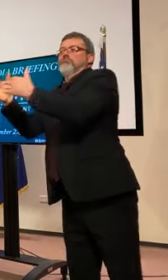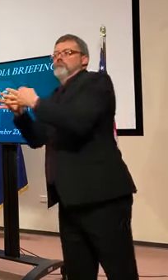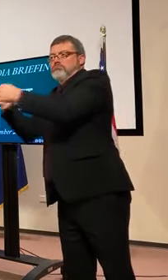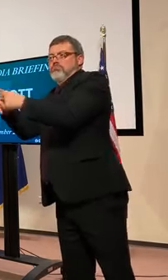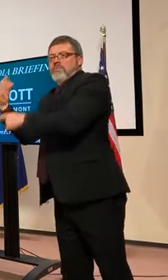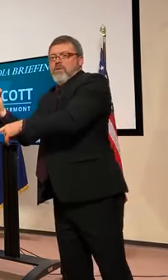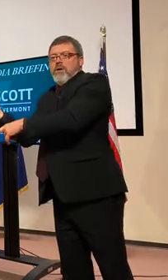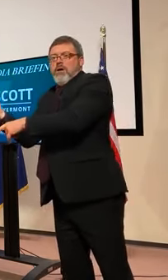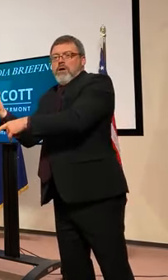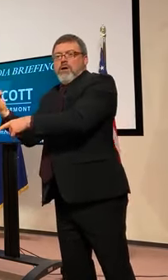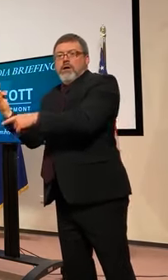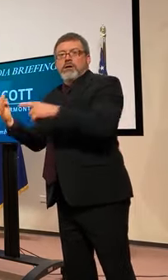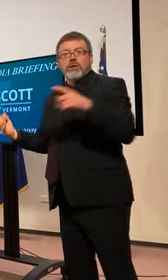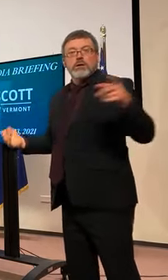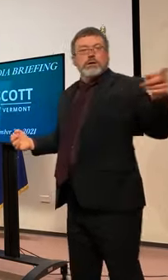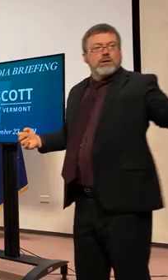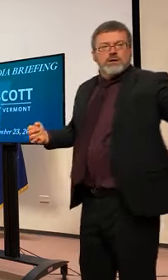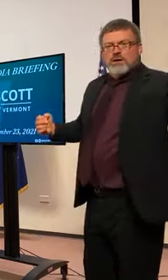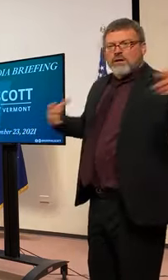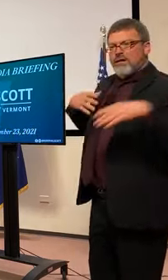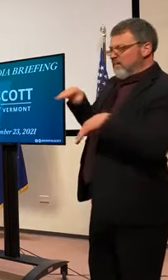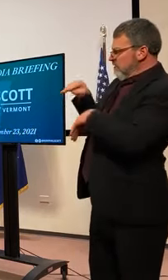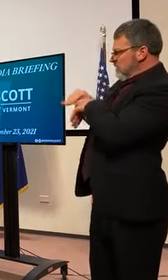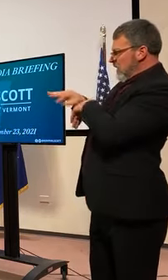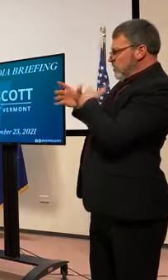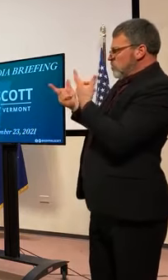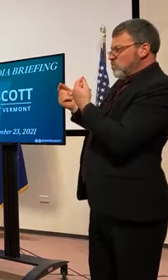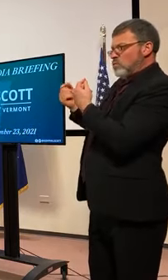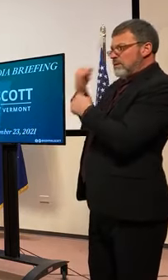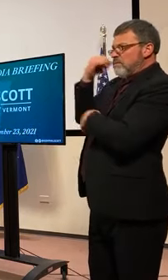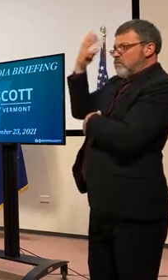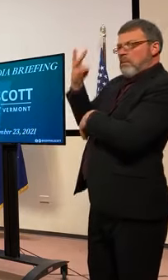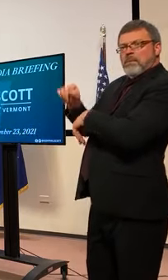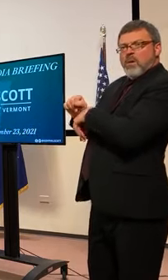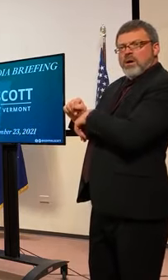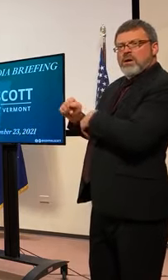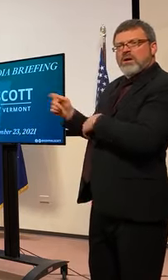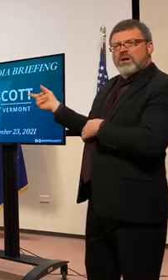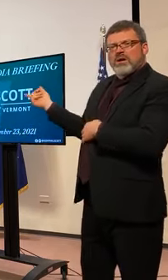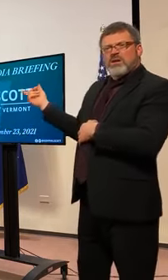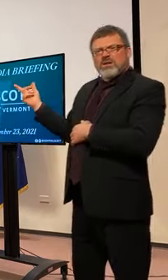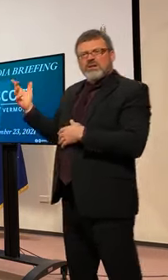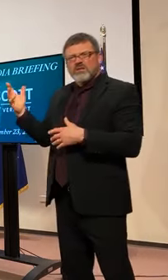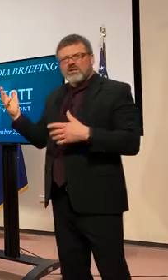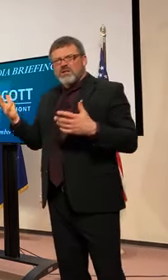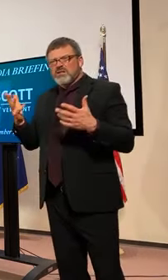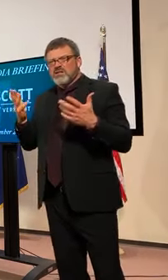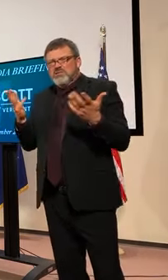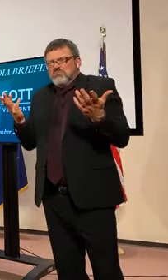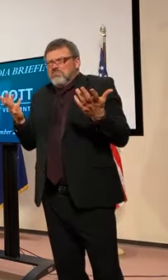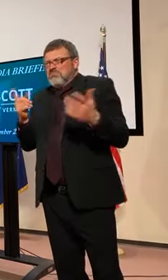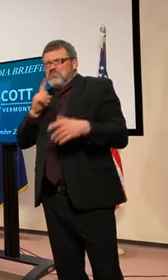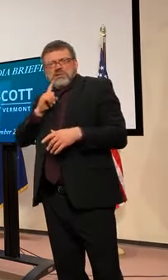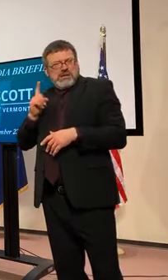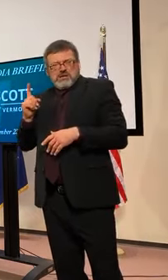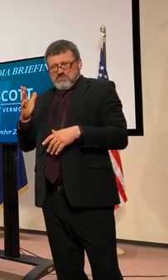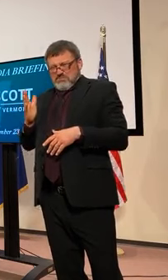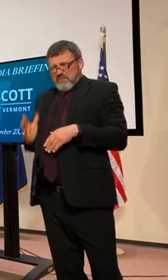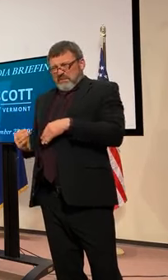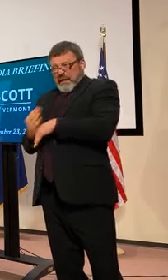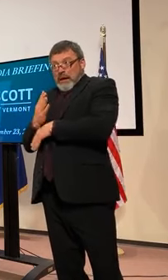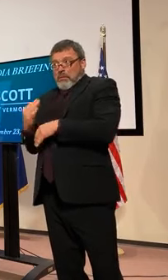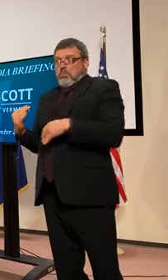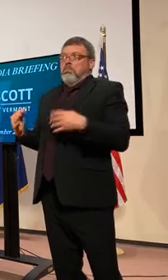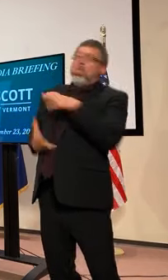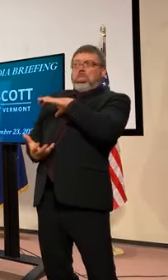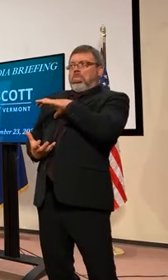absolutely. Yeah. I mean, again, most people are not totally debilitated by side effects, and we're finding that the third dose, the